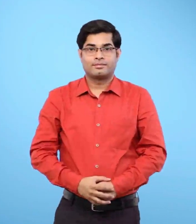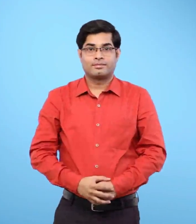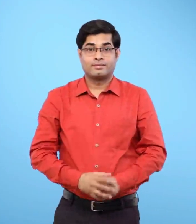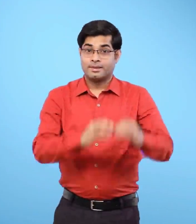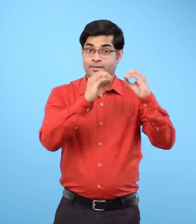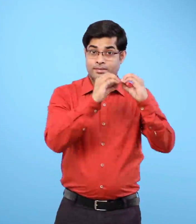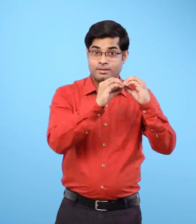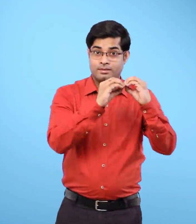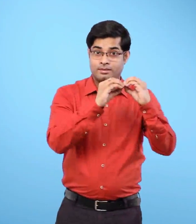B.